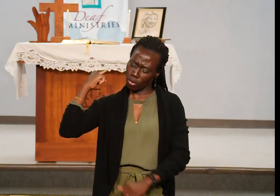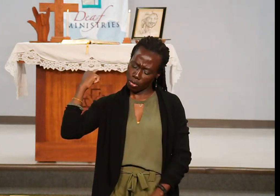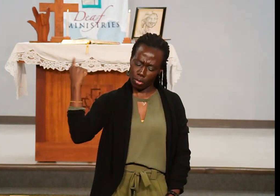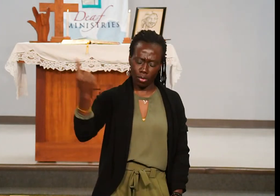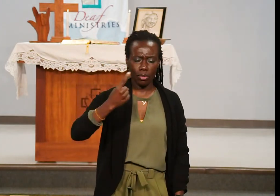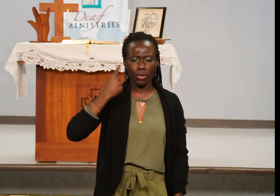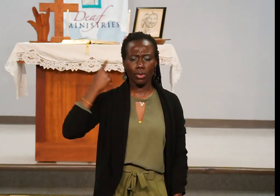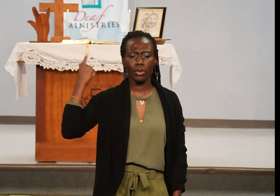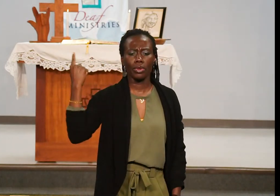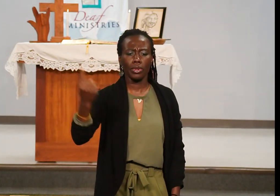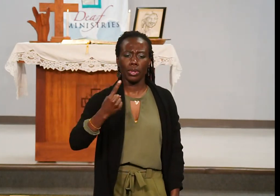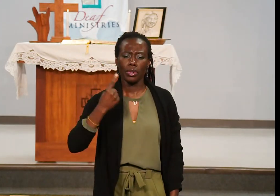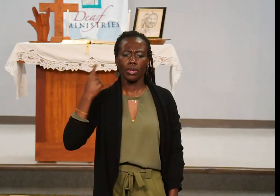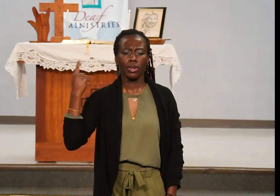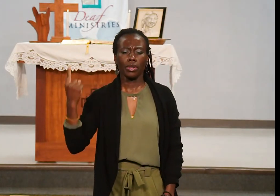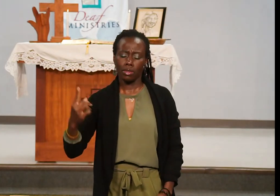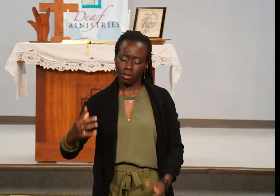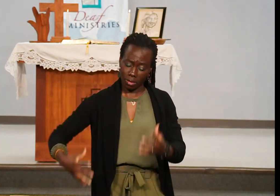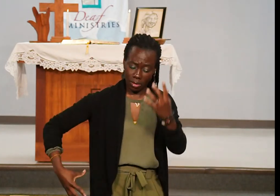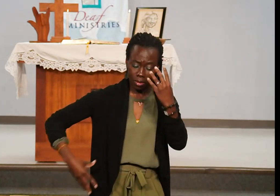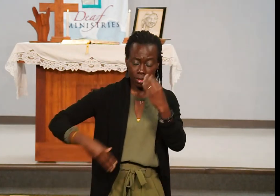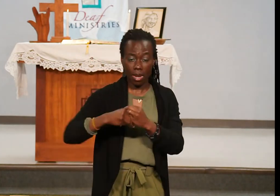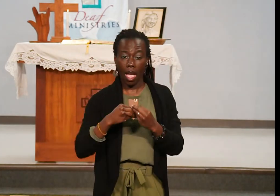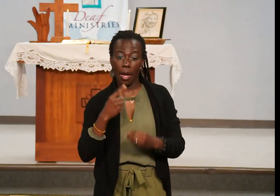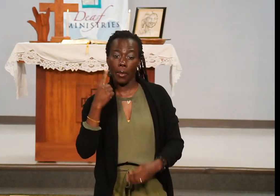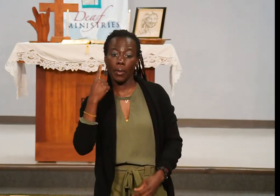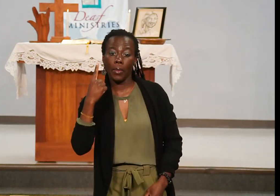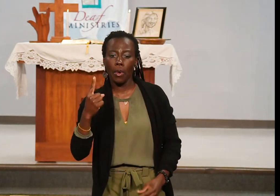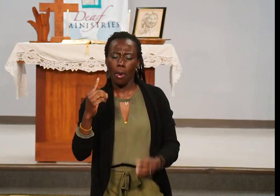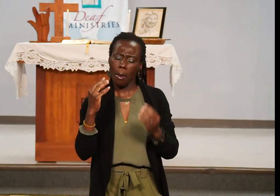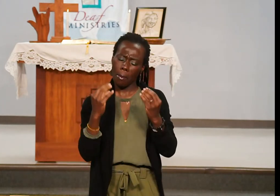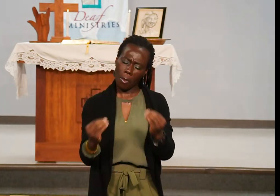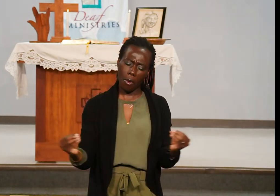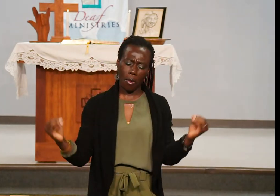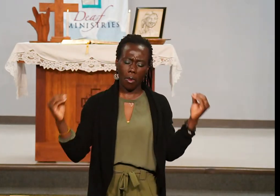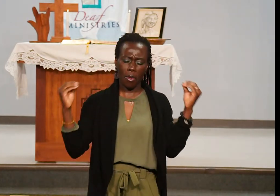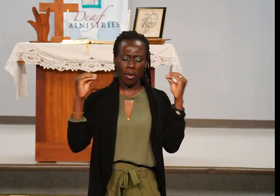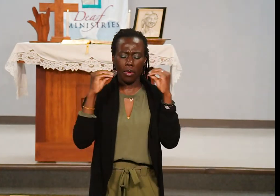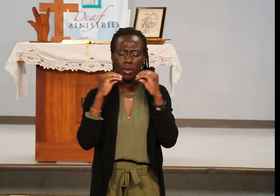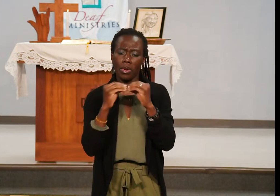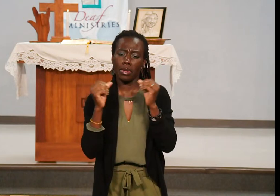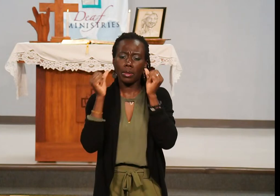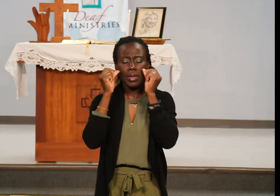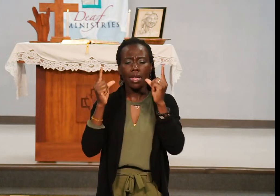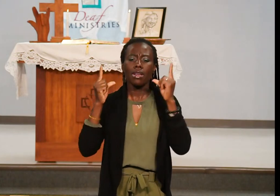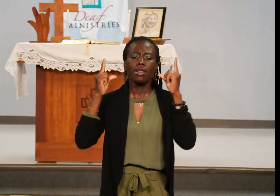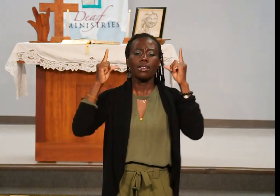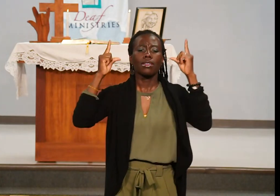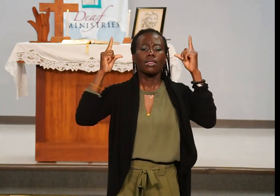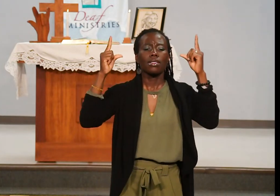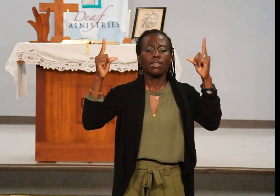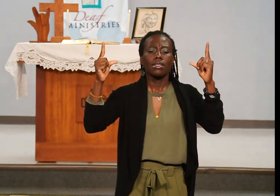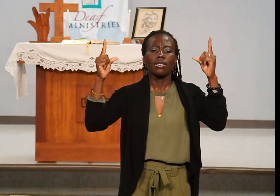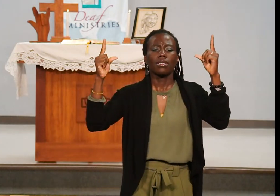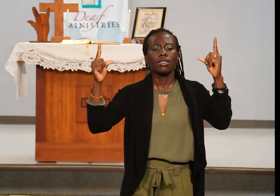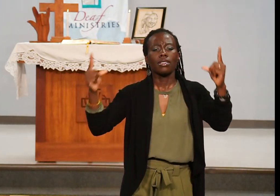I'll be there as I always have been, with just one more